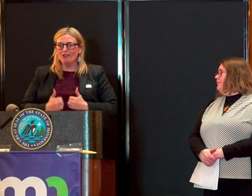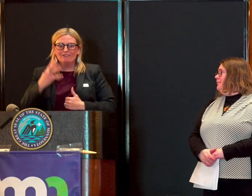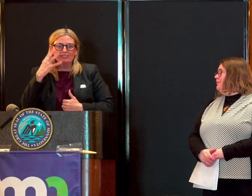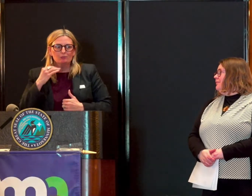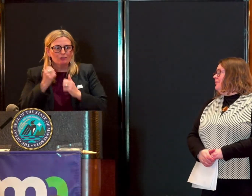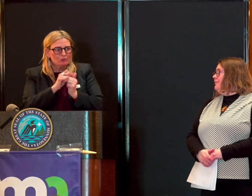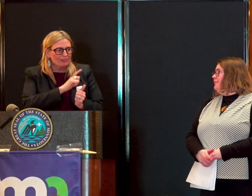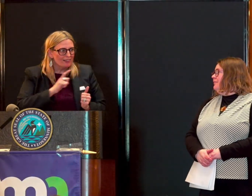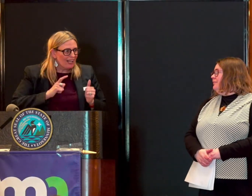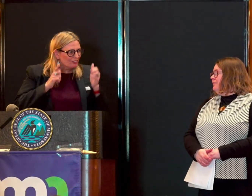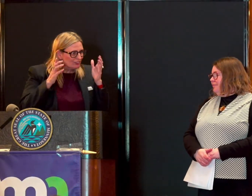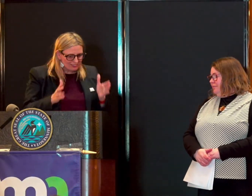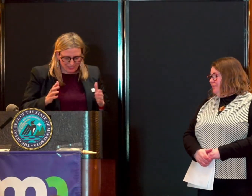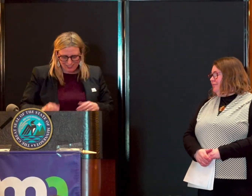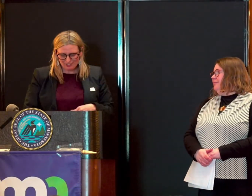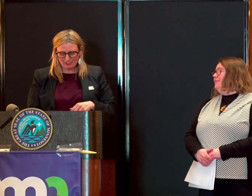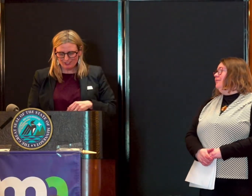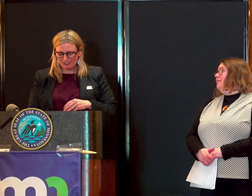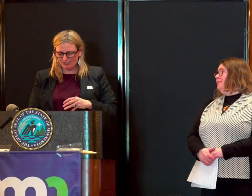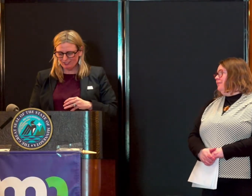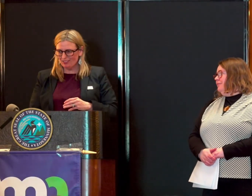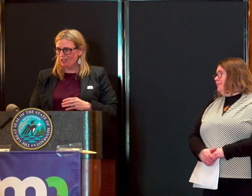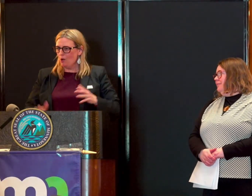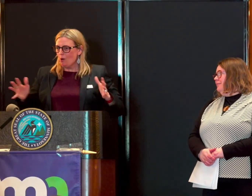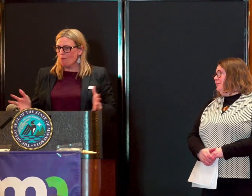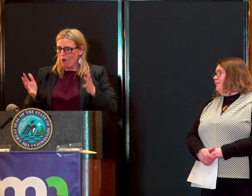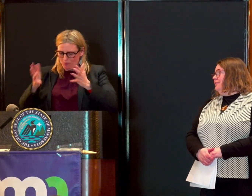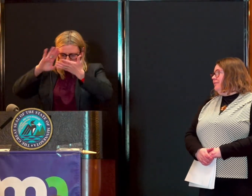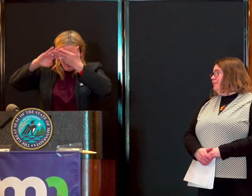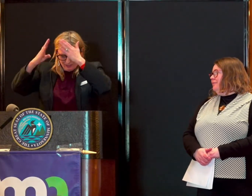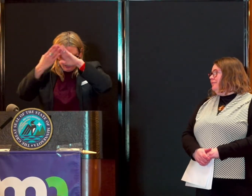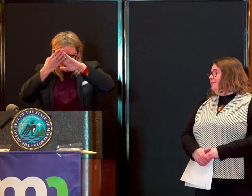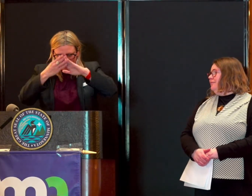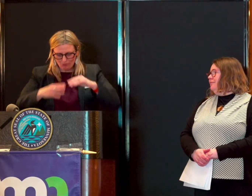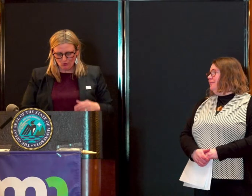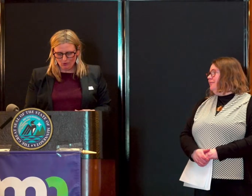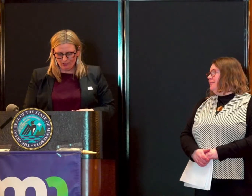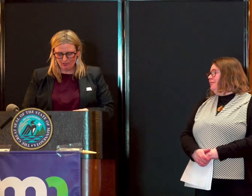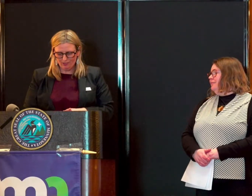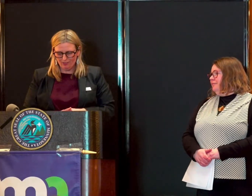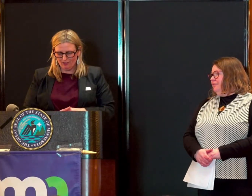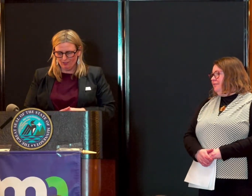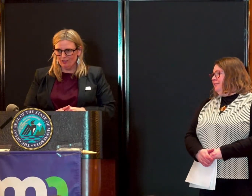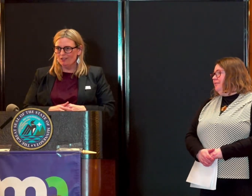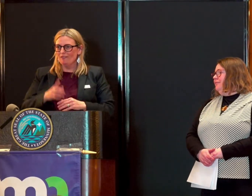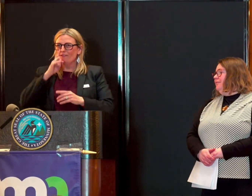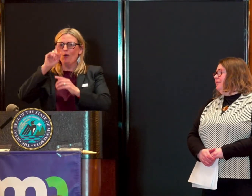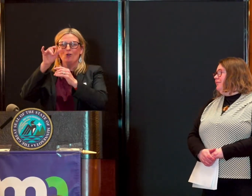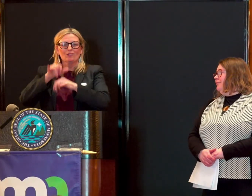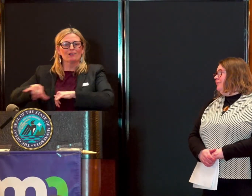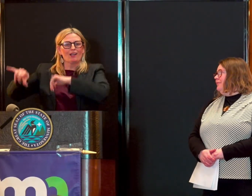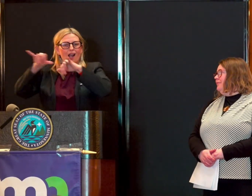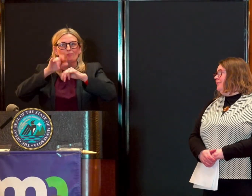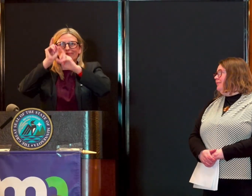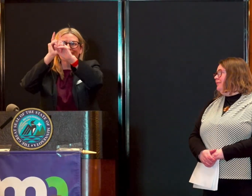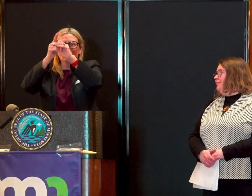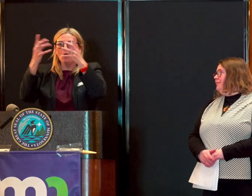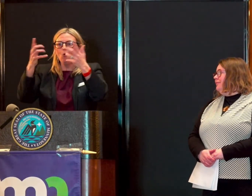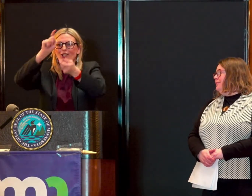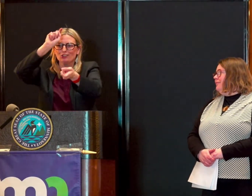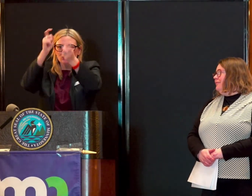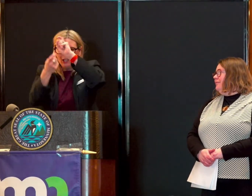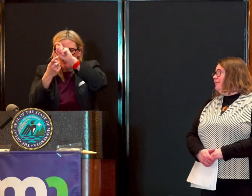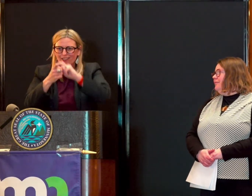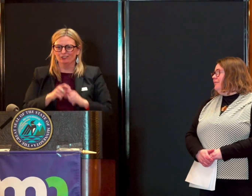It's your sharing your lived experiences, mobilizing our community, and advocating